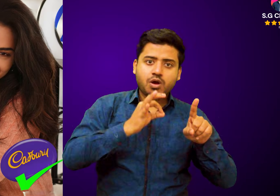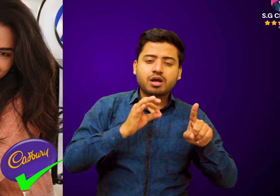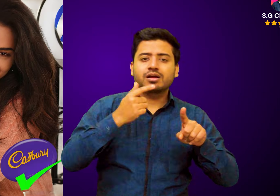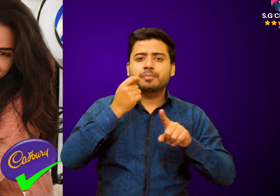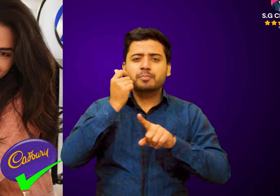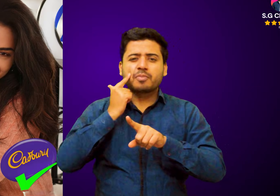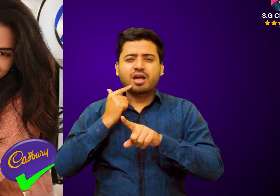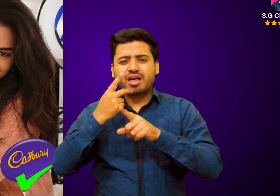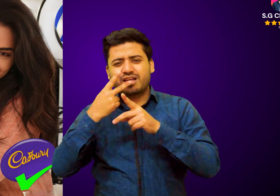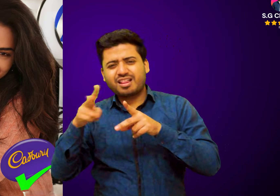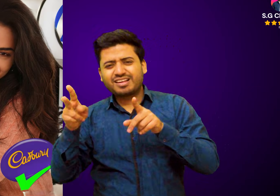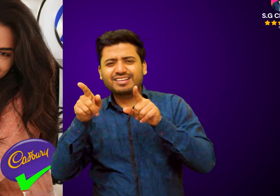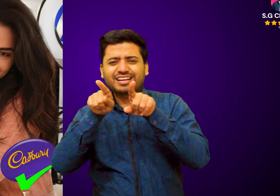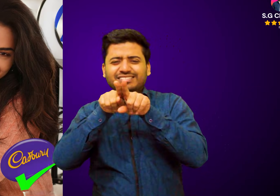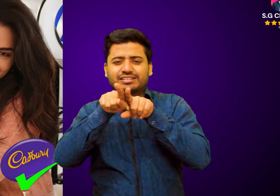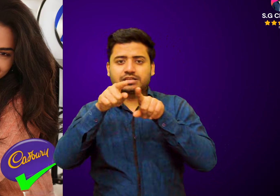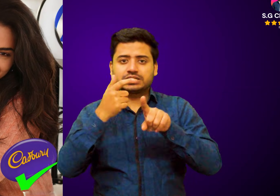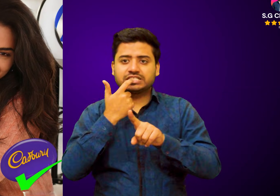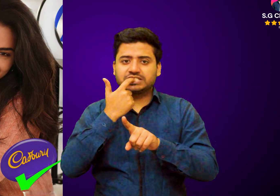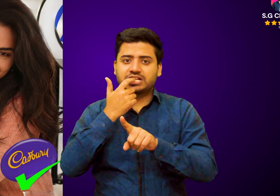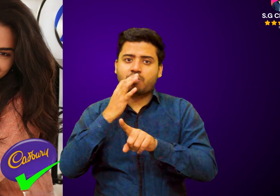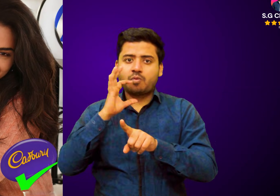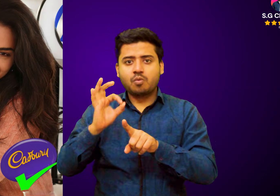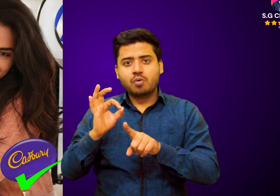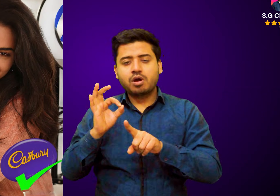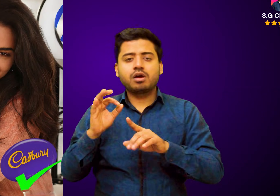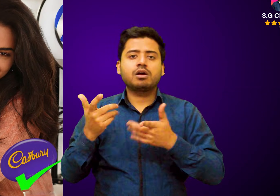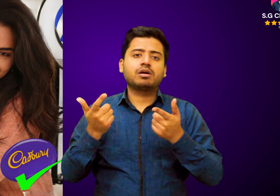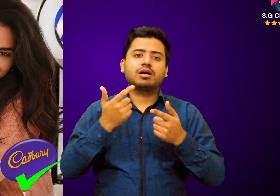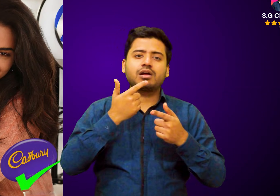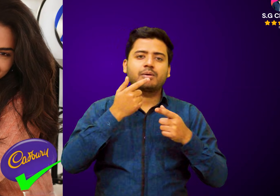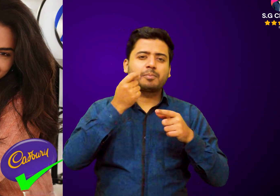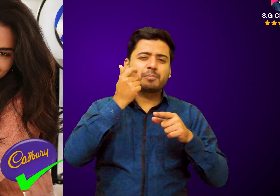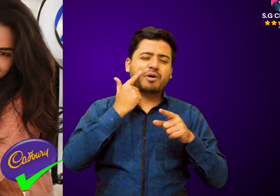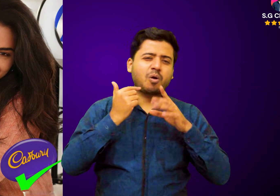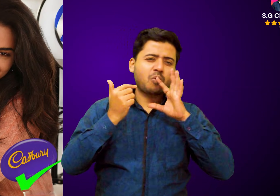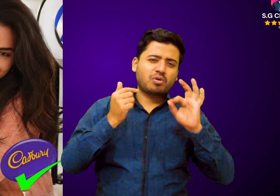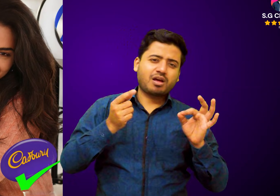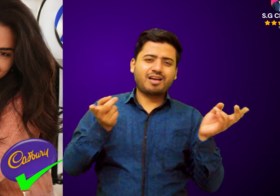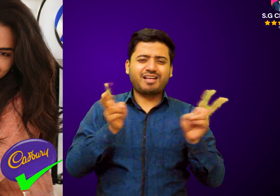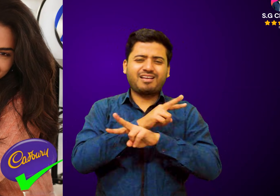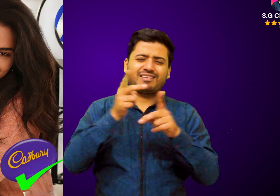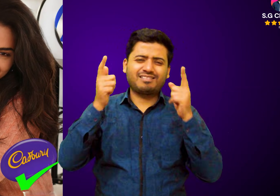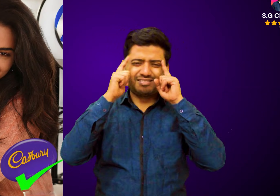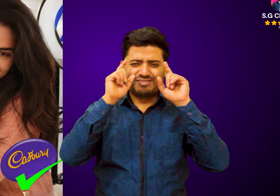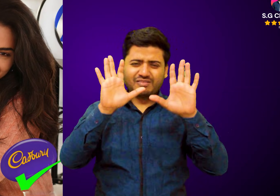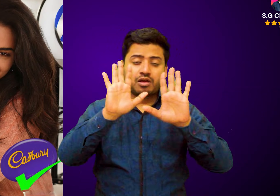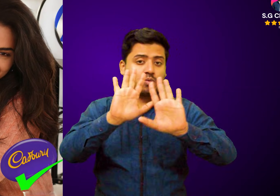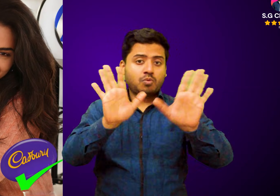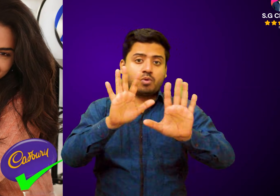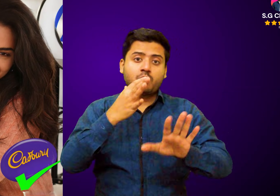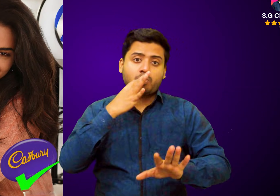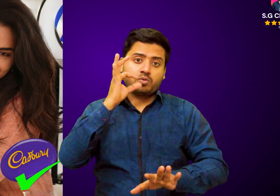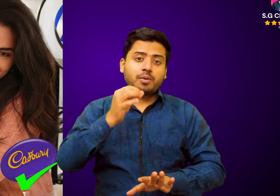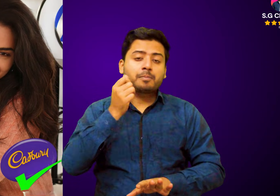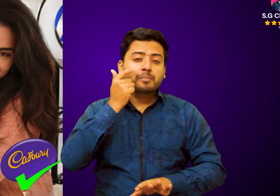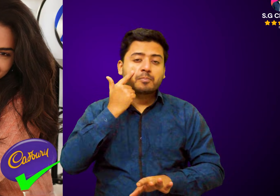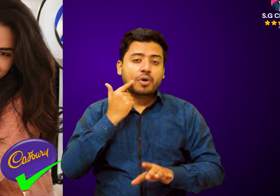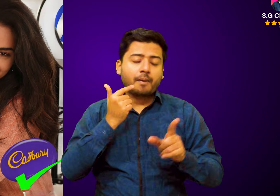transport. Affordability. Vegetable fats are roughly 50% cheaper than cocoa butter, allowing brands to maintain low price